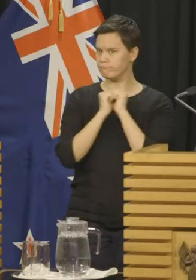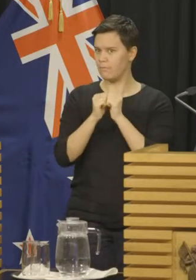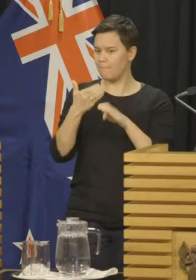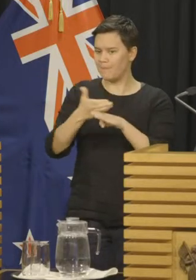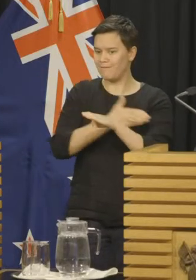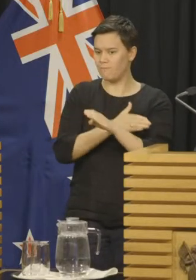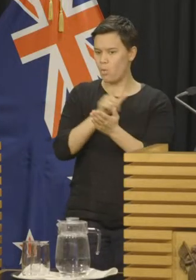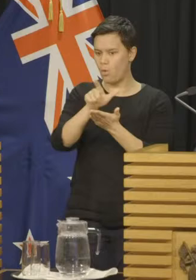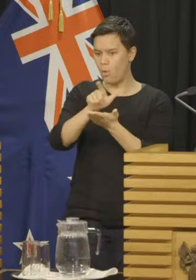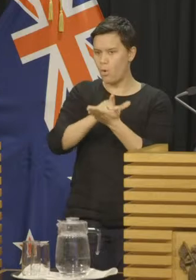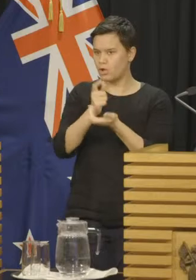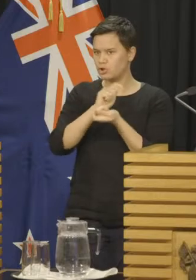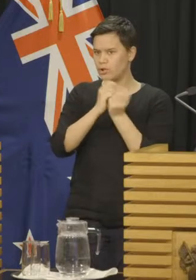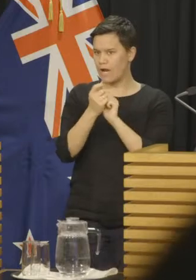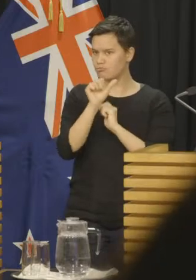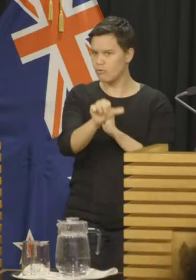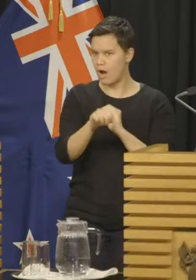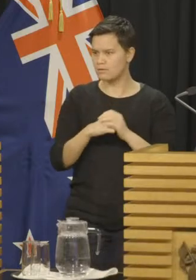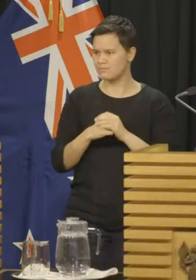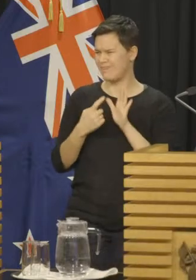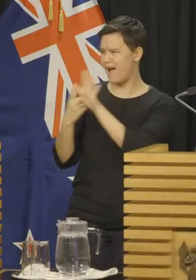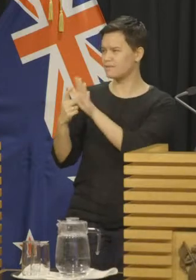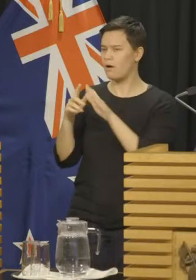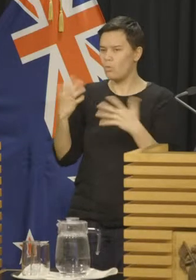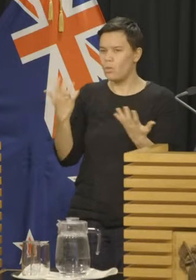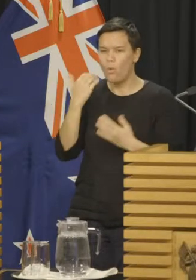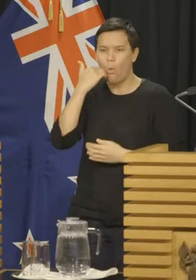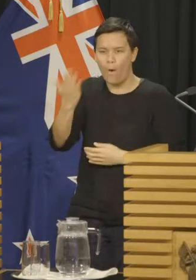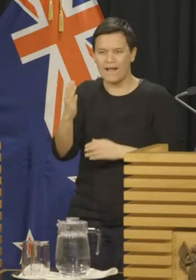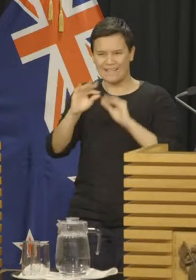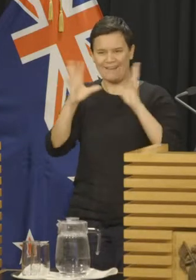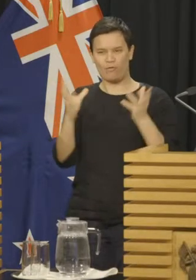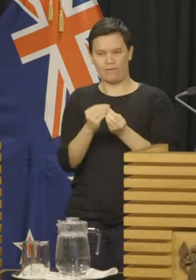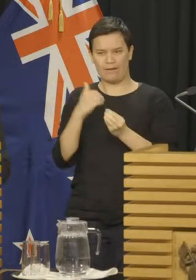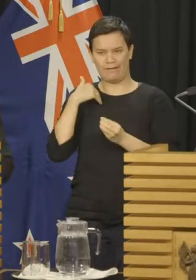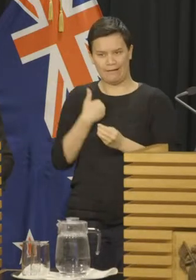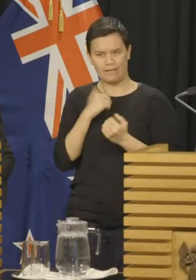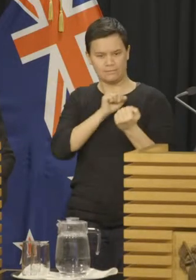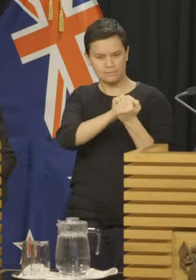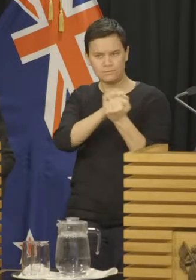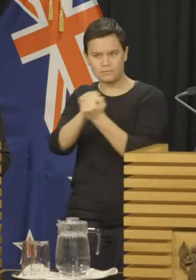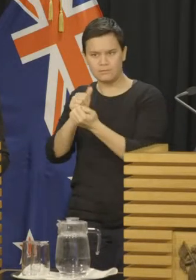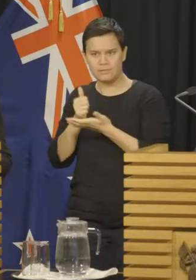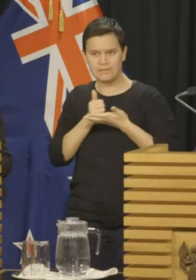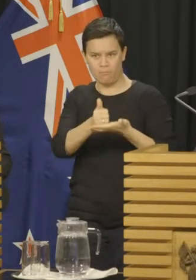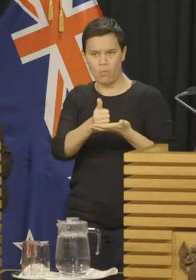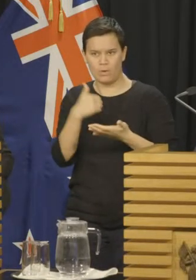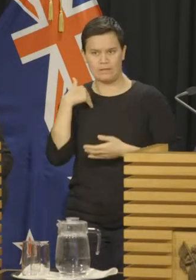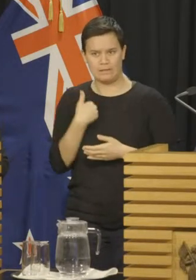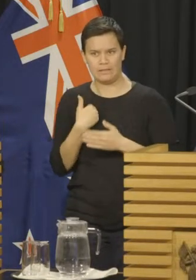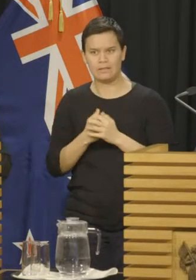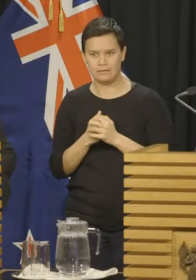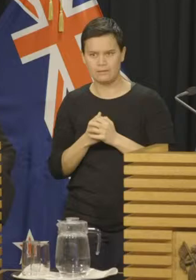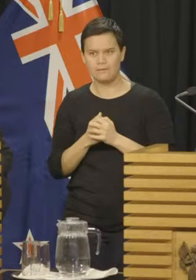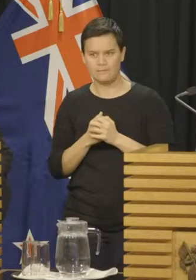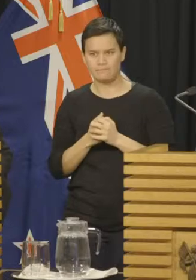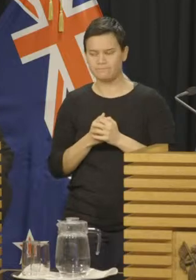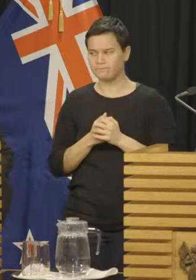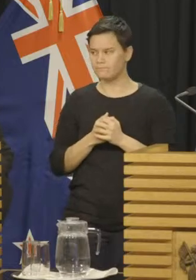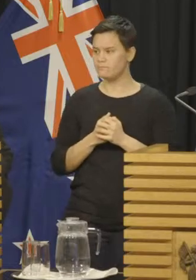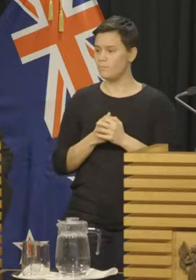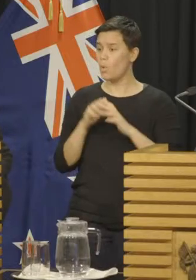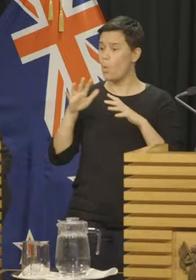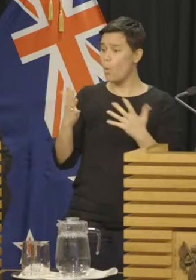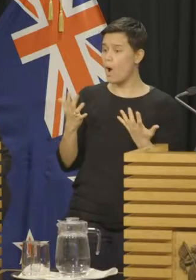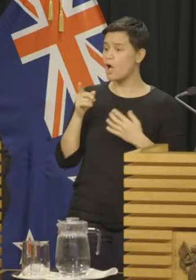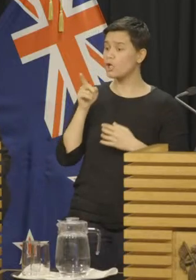given. We look for that on everything that we do. Or are you looking for support across the aisle? No, look, that hasn't been